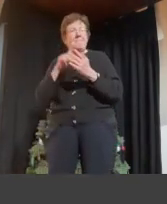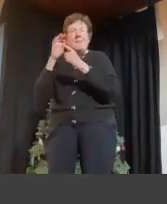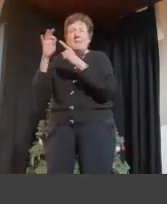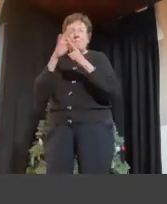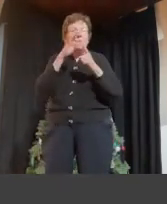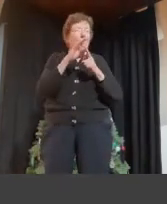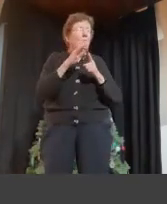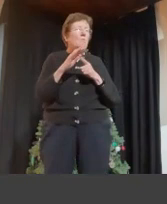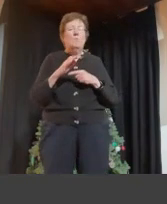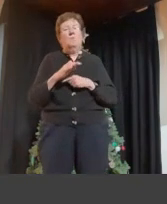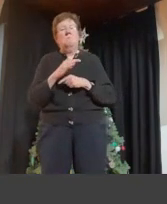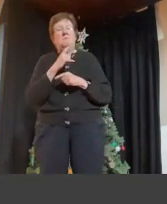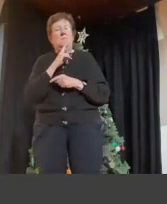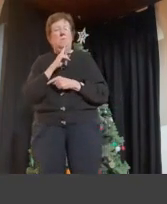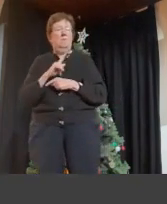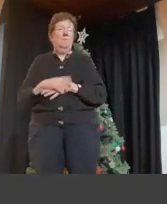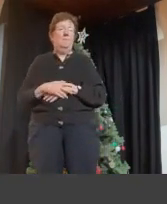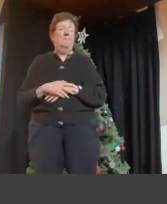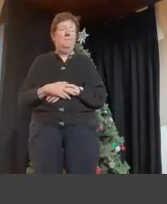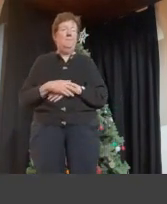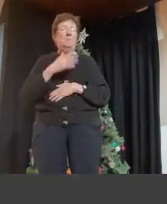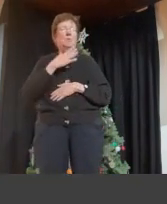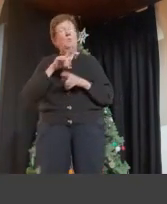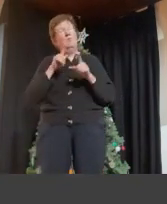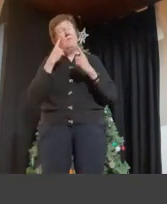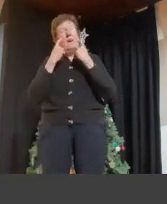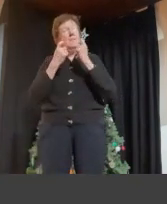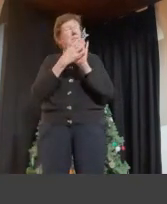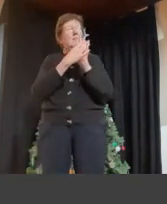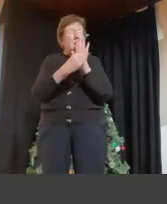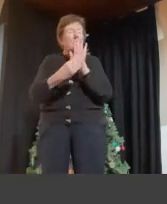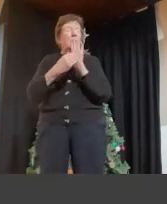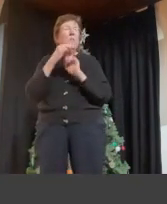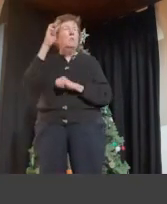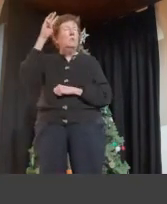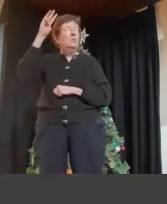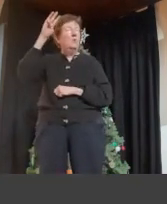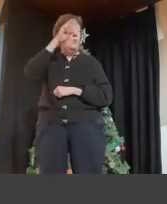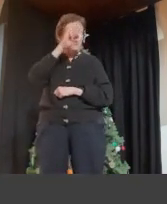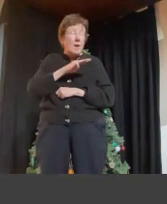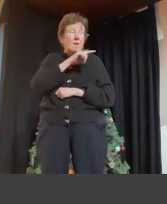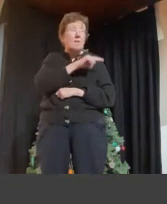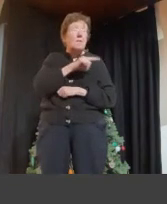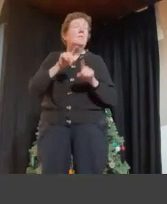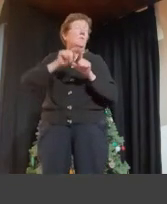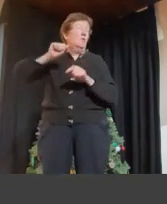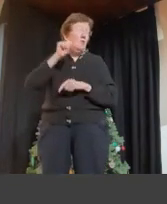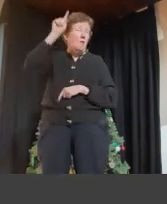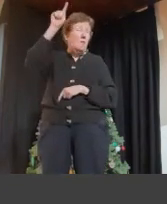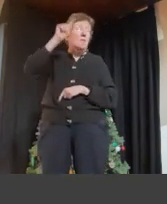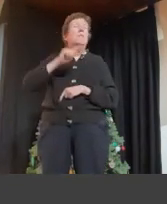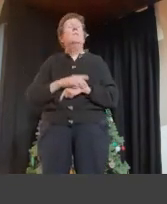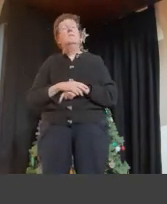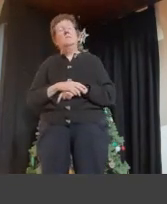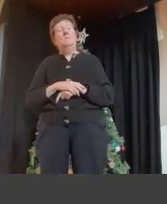So Rob and I decided for the second phase of our research to interview people, and we wanted to find examples both in